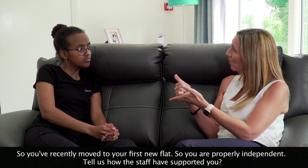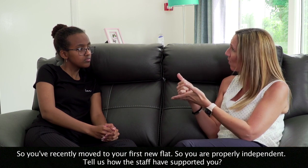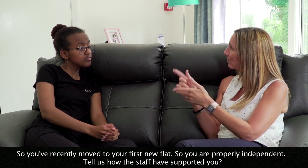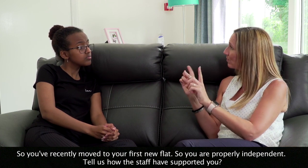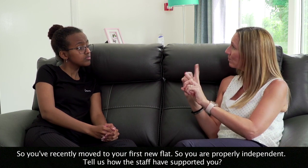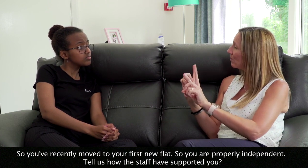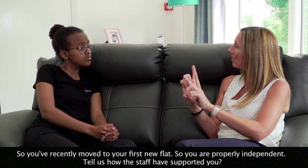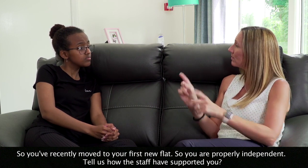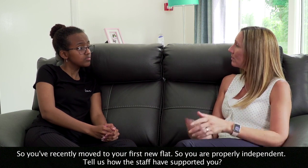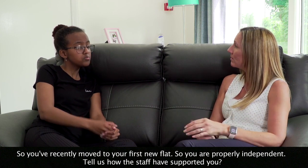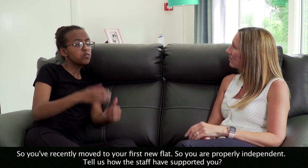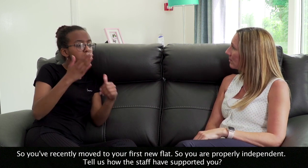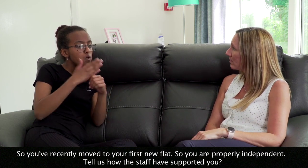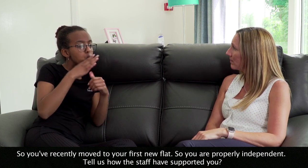you know, how all the staff have supported you.